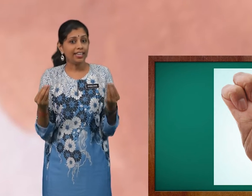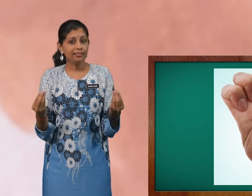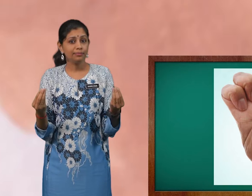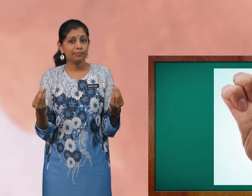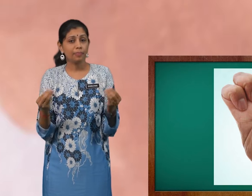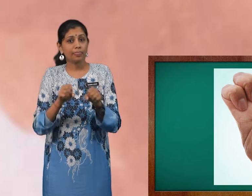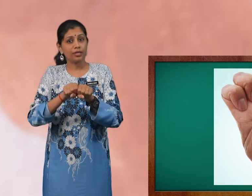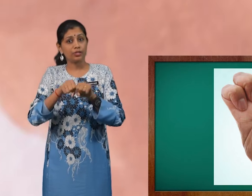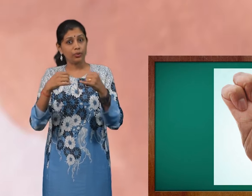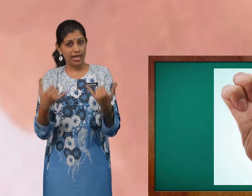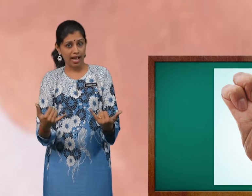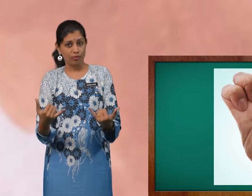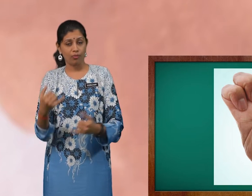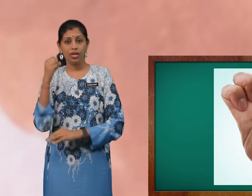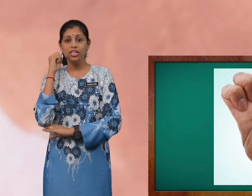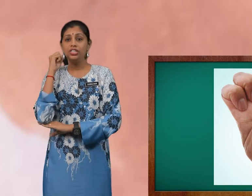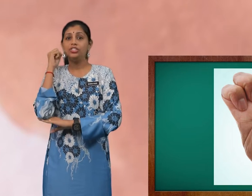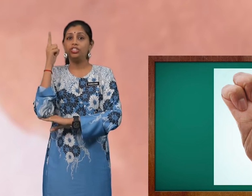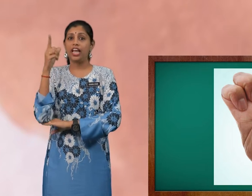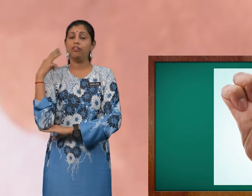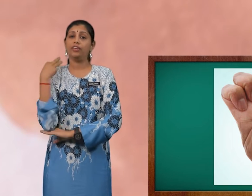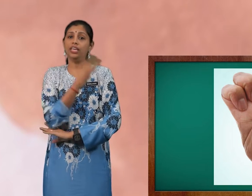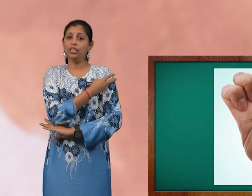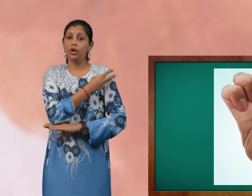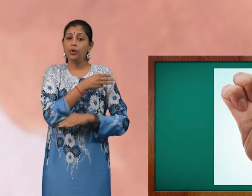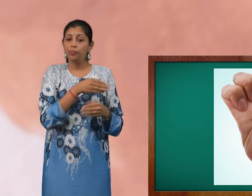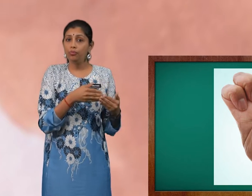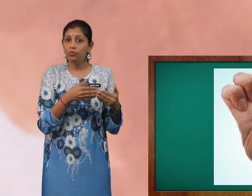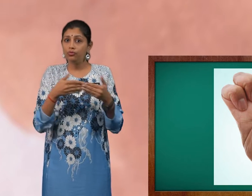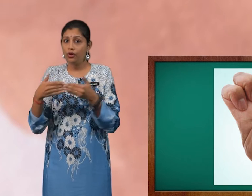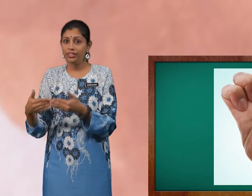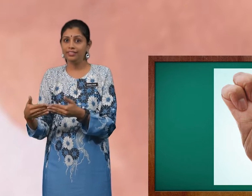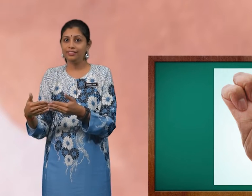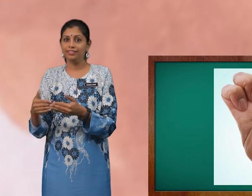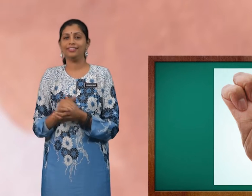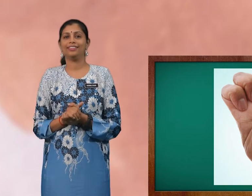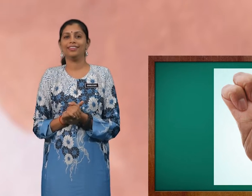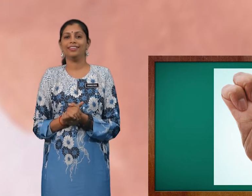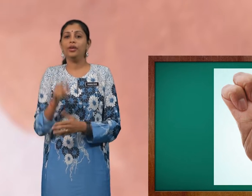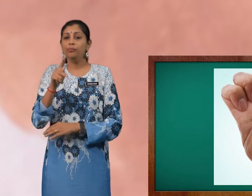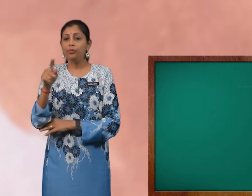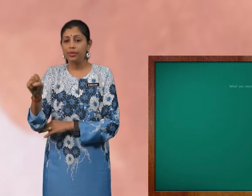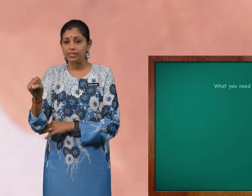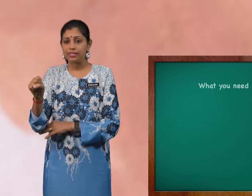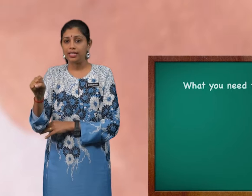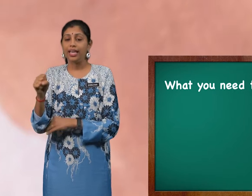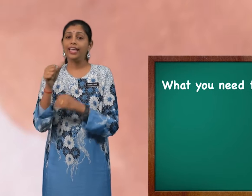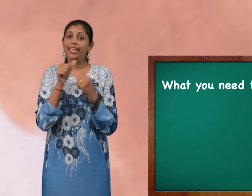Done. So now, shall we move on? Pupils,